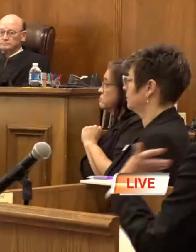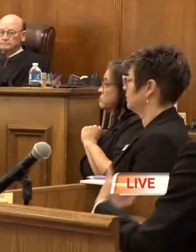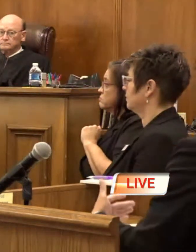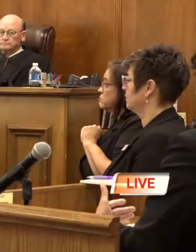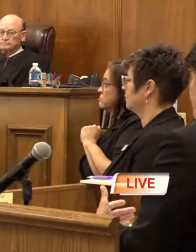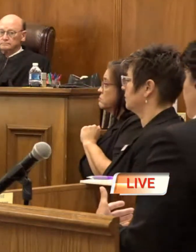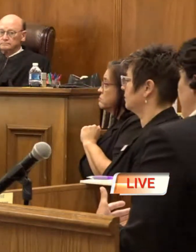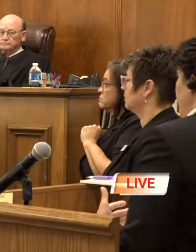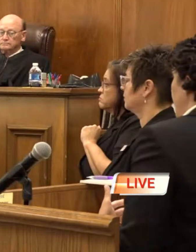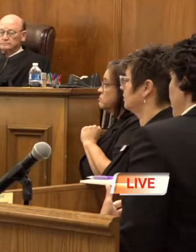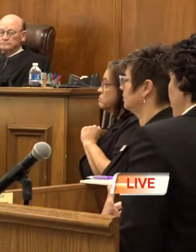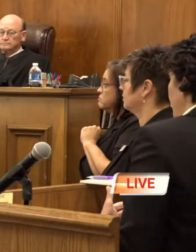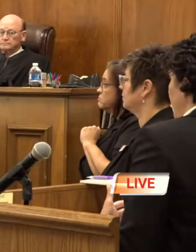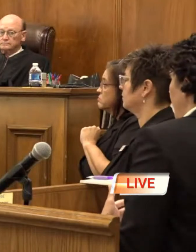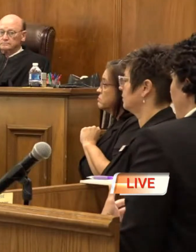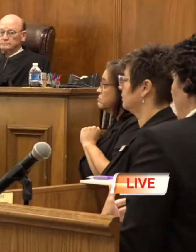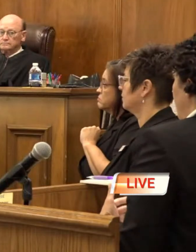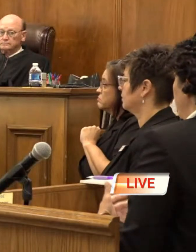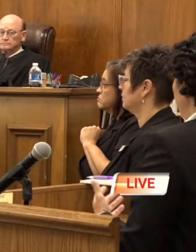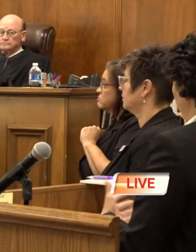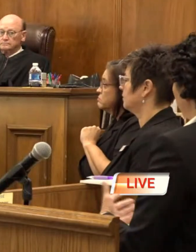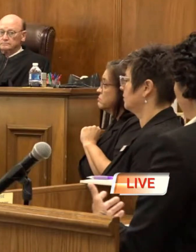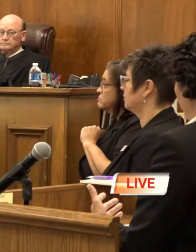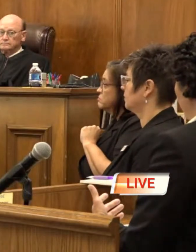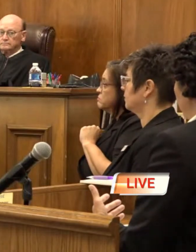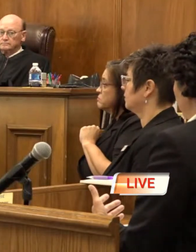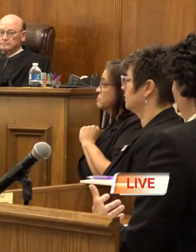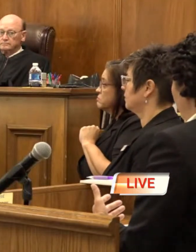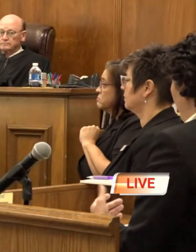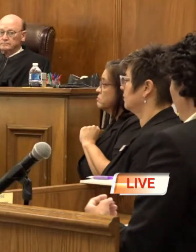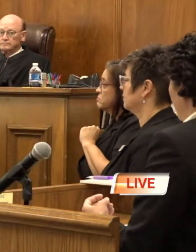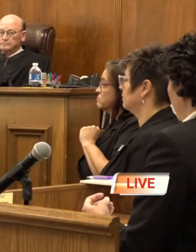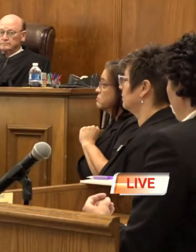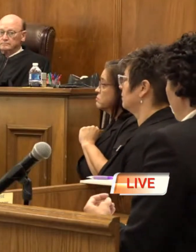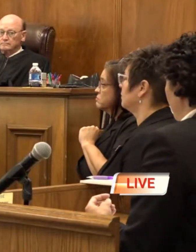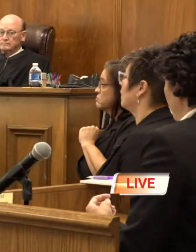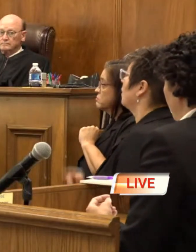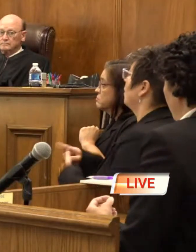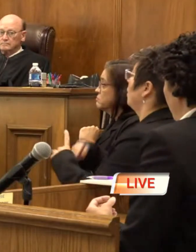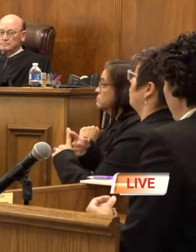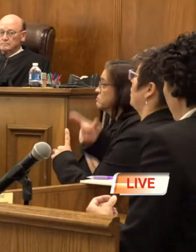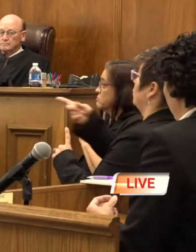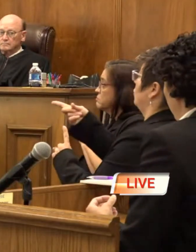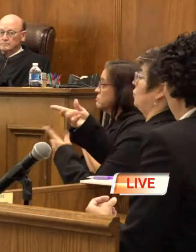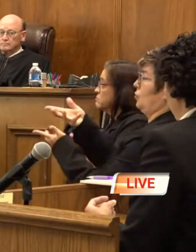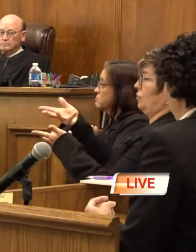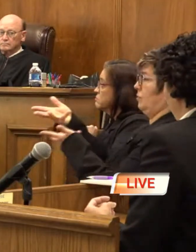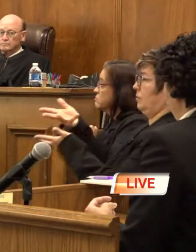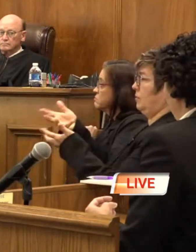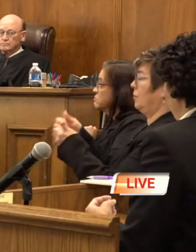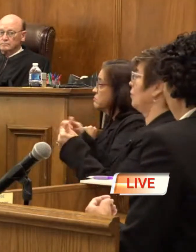when you interact with somebody who can hear, do you communicate in a similar way?